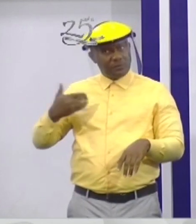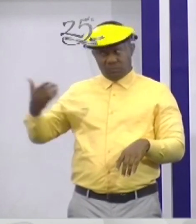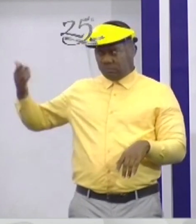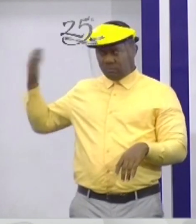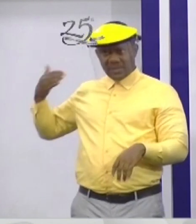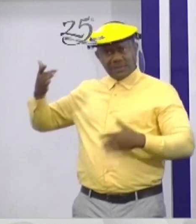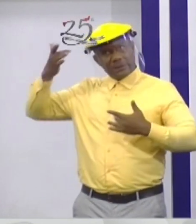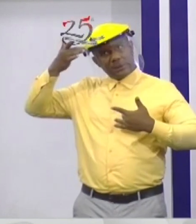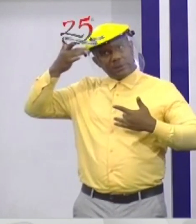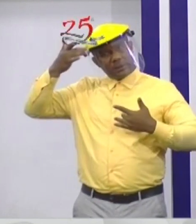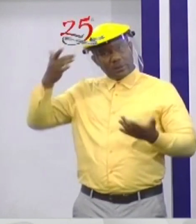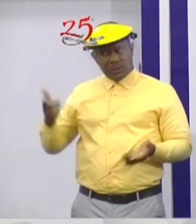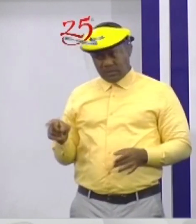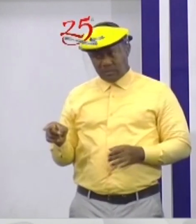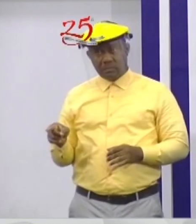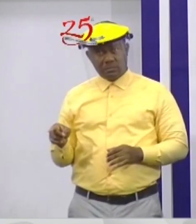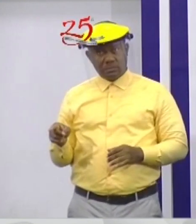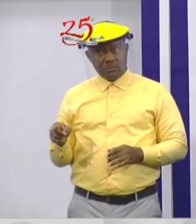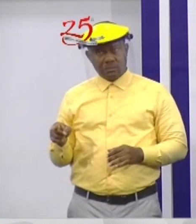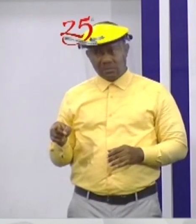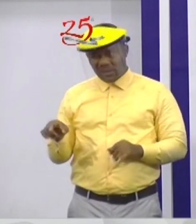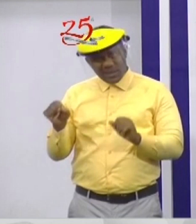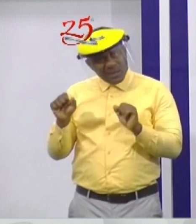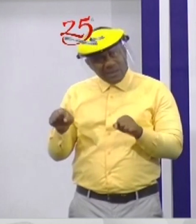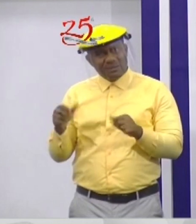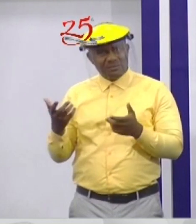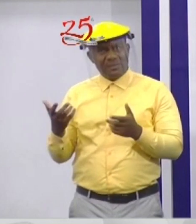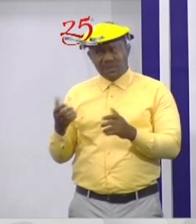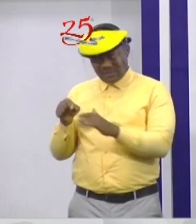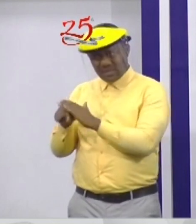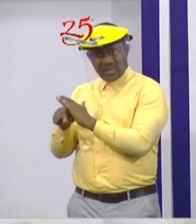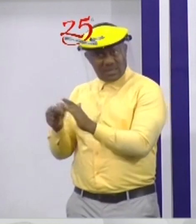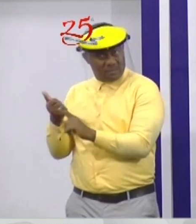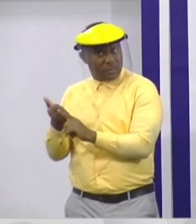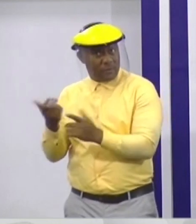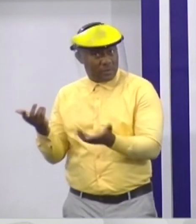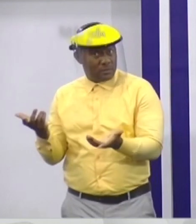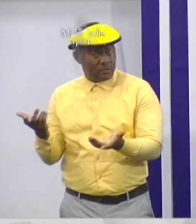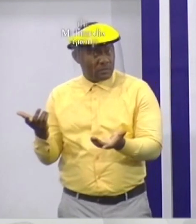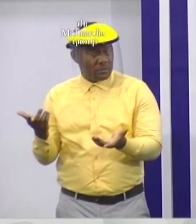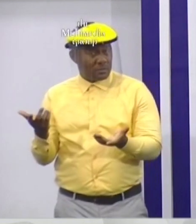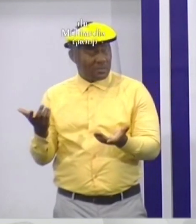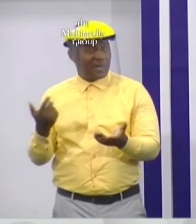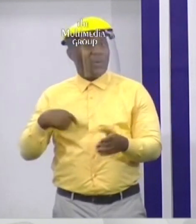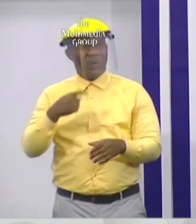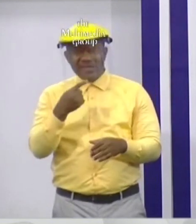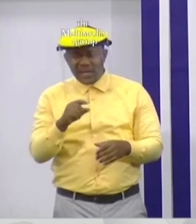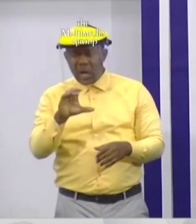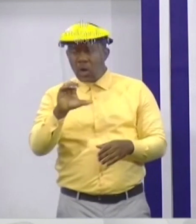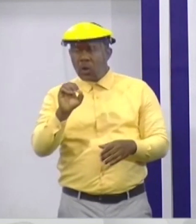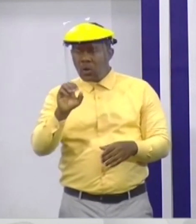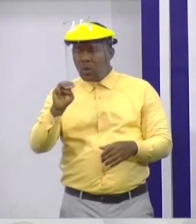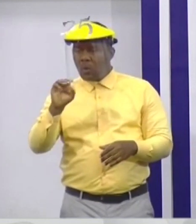conditions that equally or more potentially can kill than the COVID disease. So that is what we call